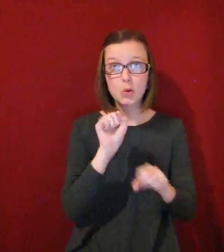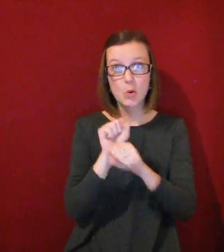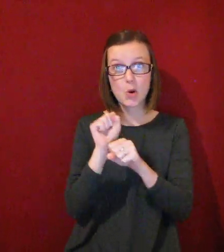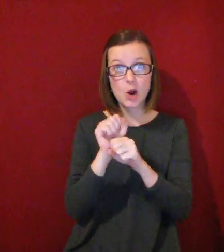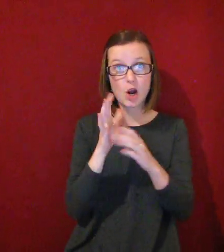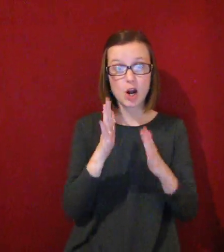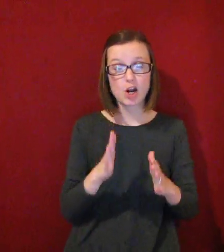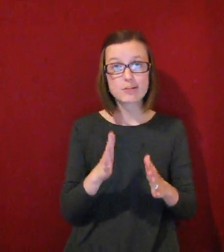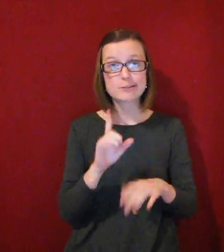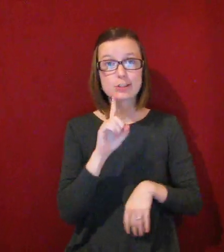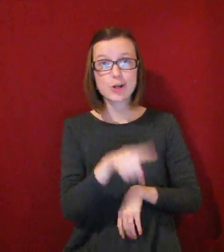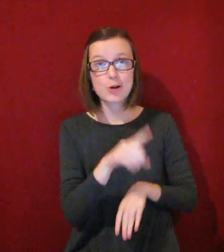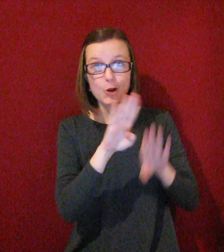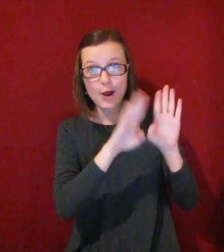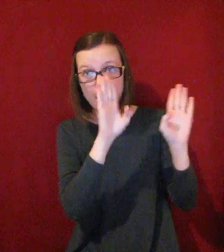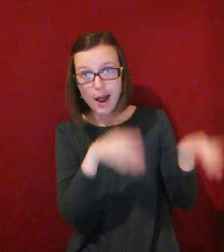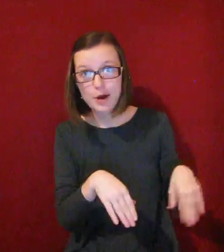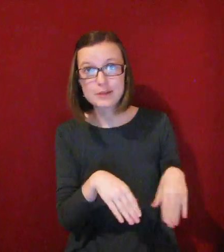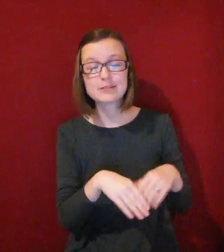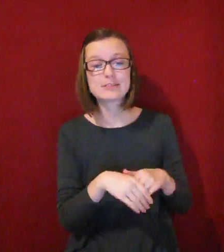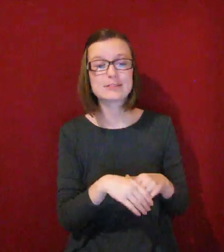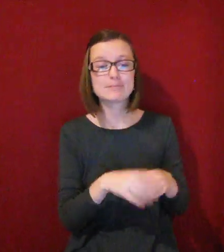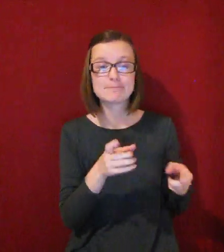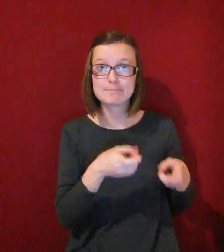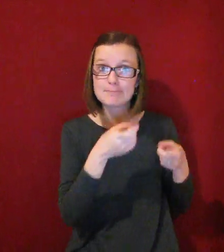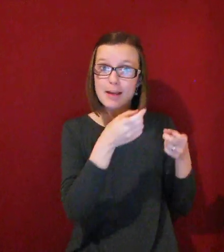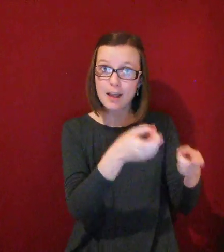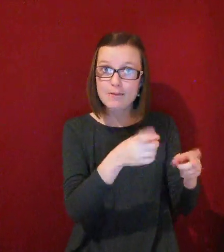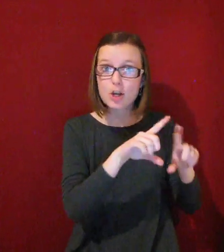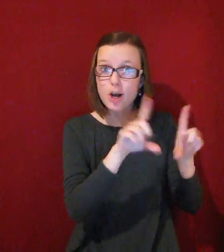your home and bring that to you, and then we're all set. Thanks for your time today.